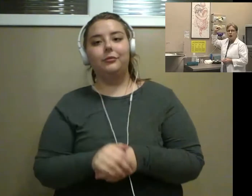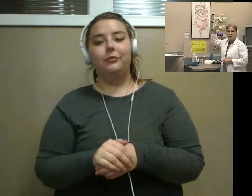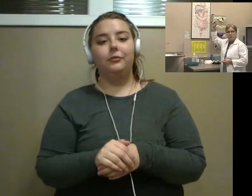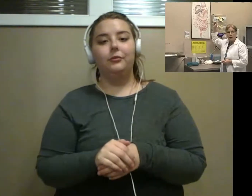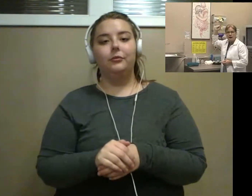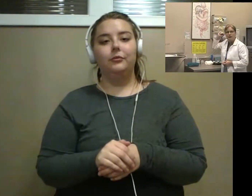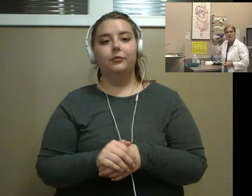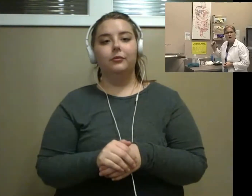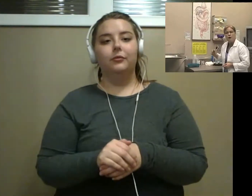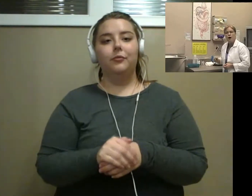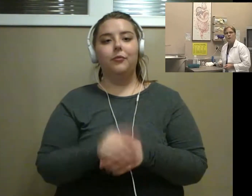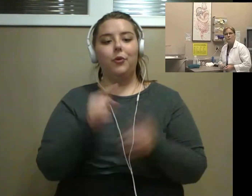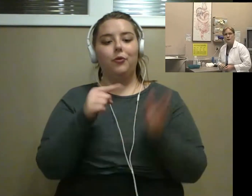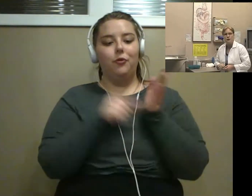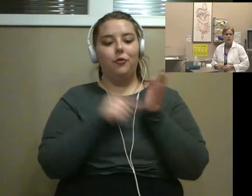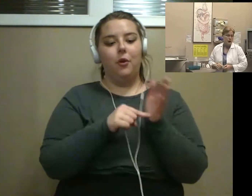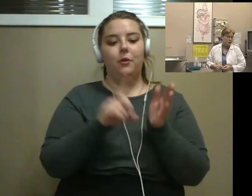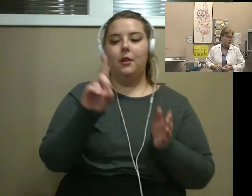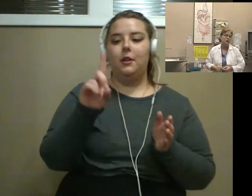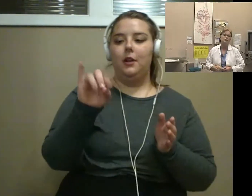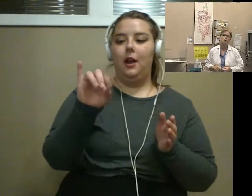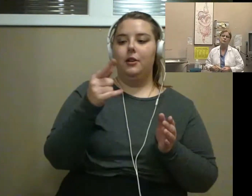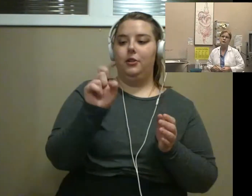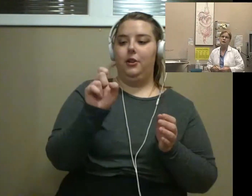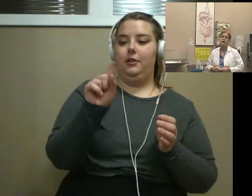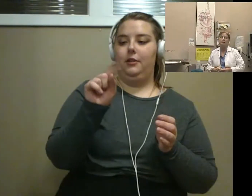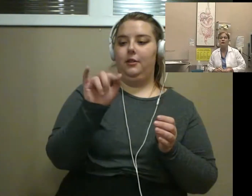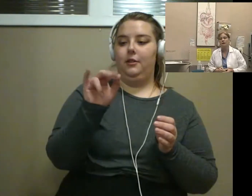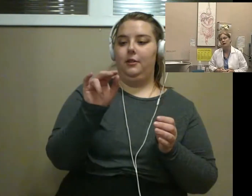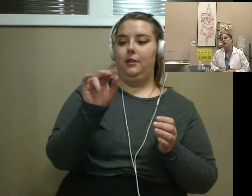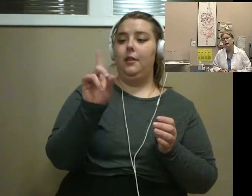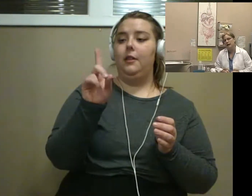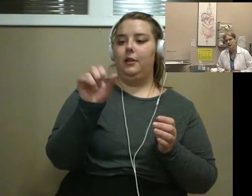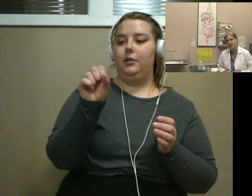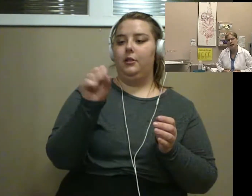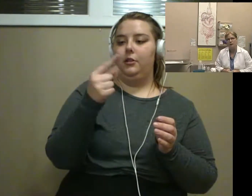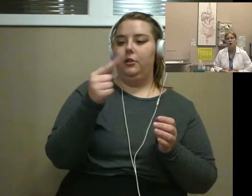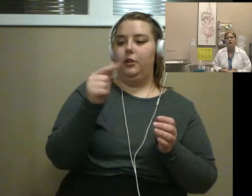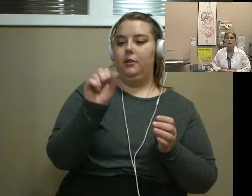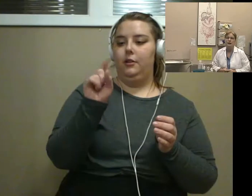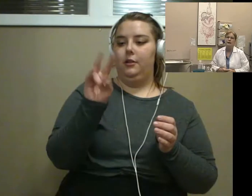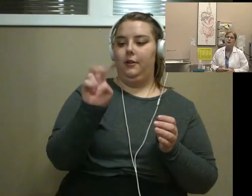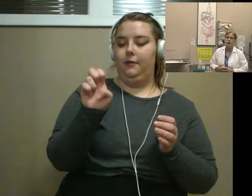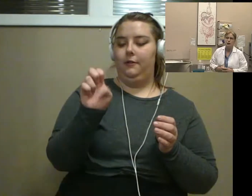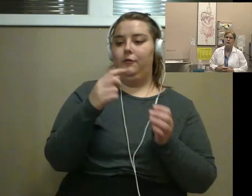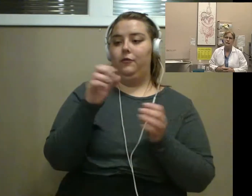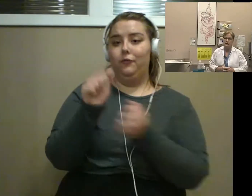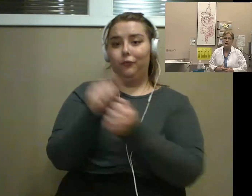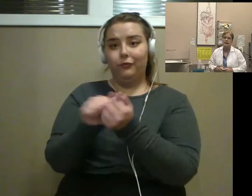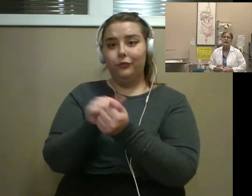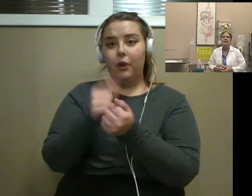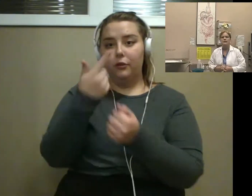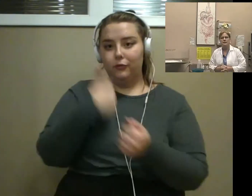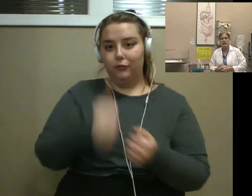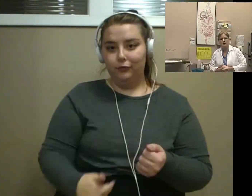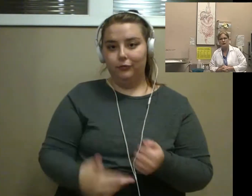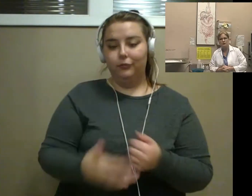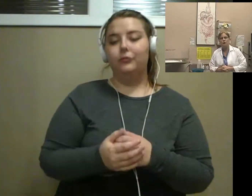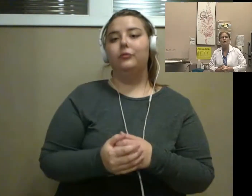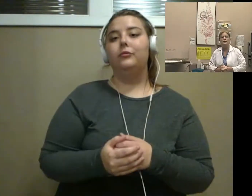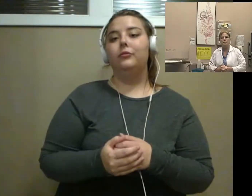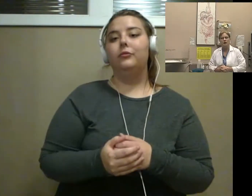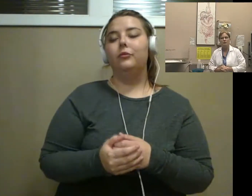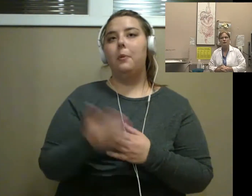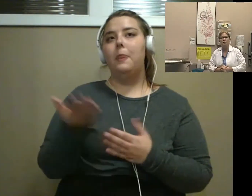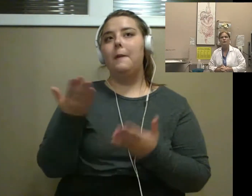with the top. You might have some problems that your doctor wants you to come in and have an exam called an EGD. It stands